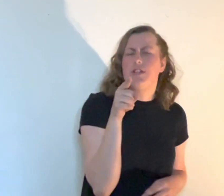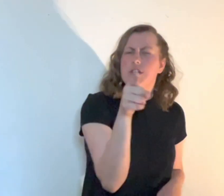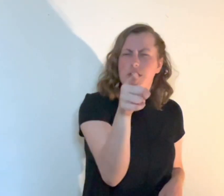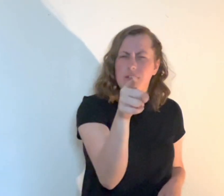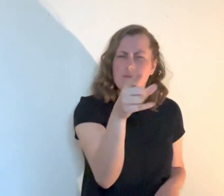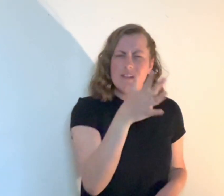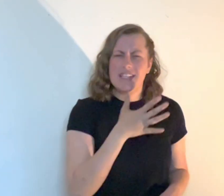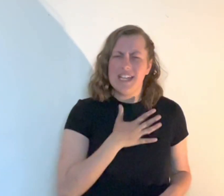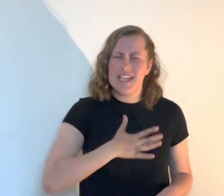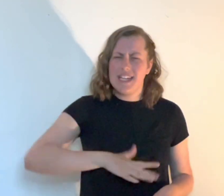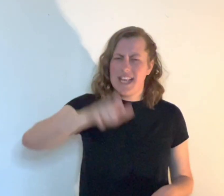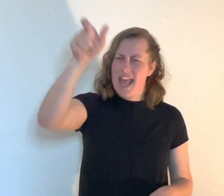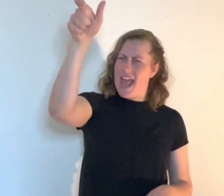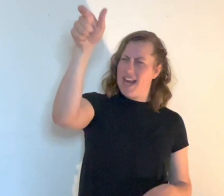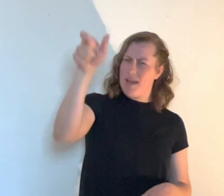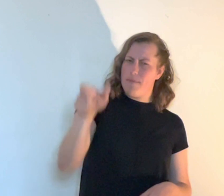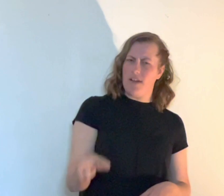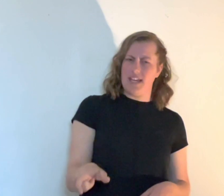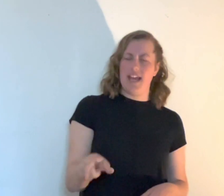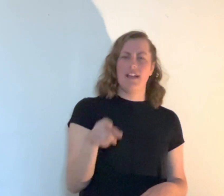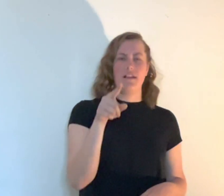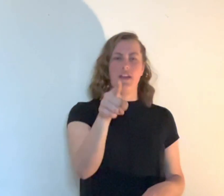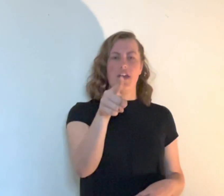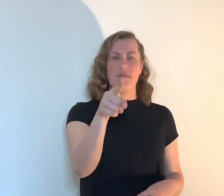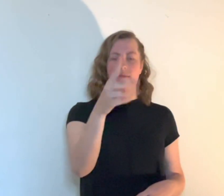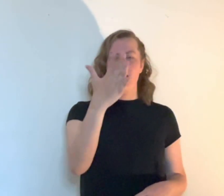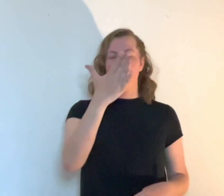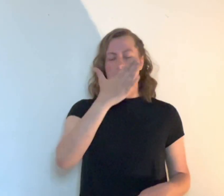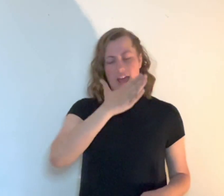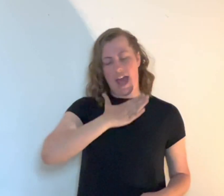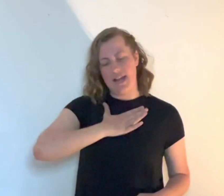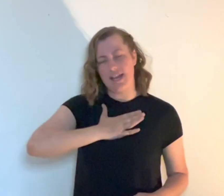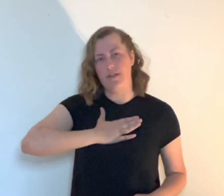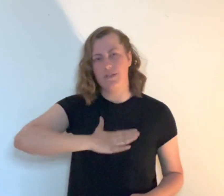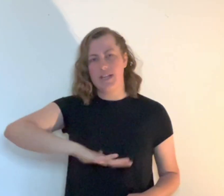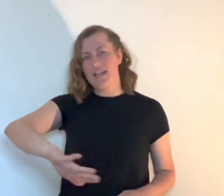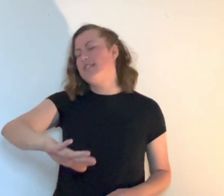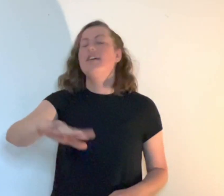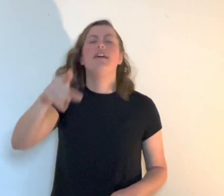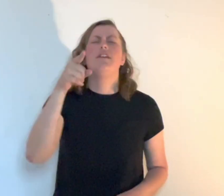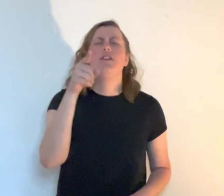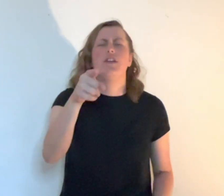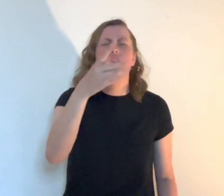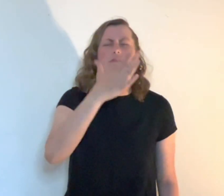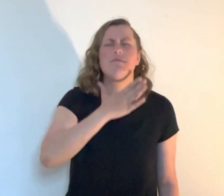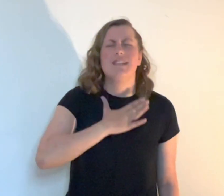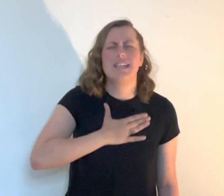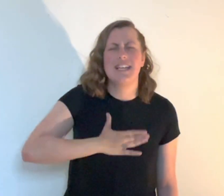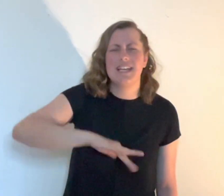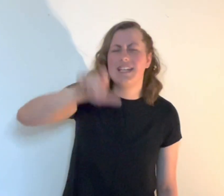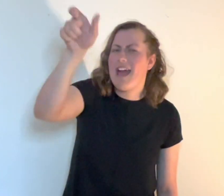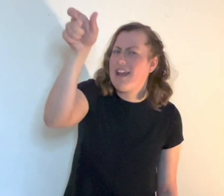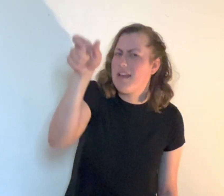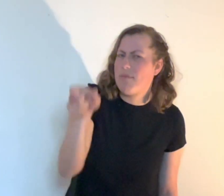you need anybody? You And then a flat hand down your chest Do you need anybody?